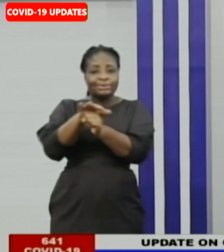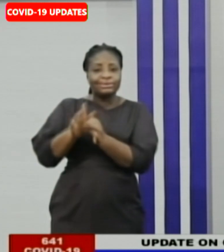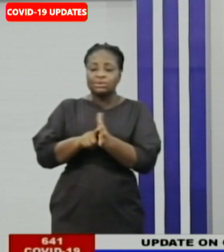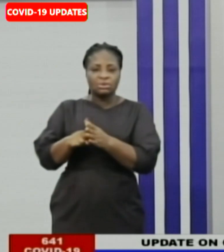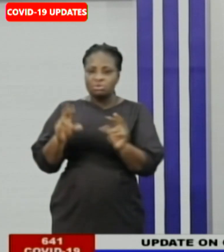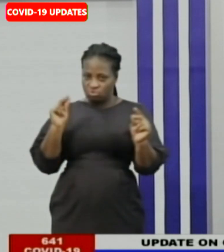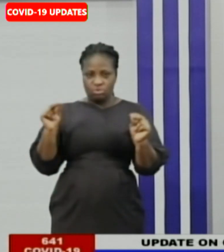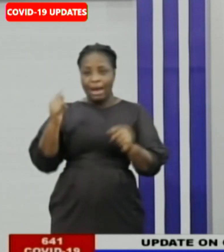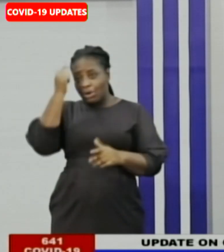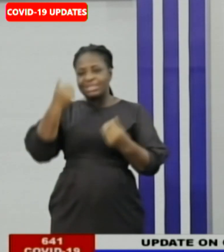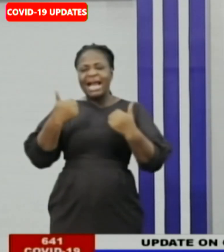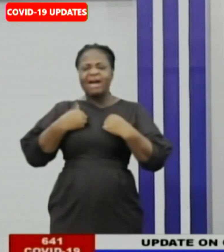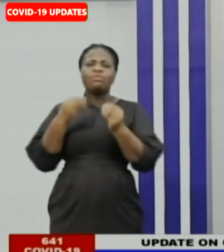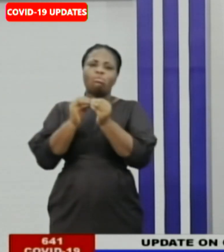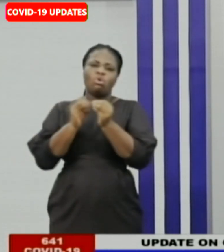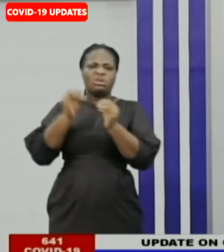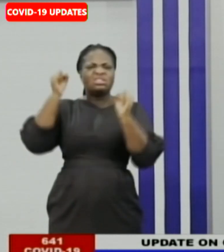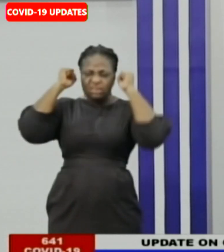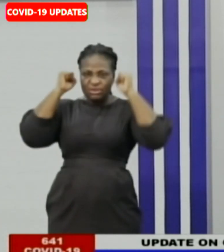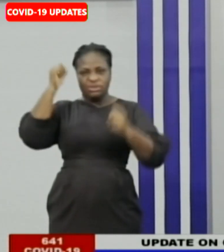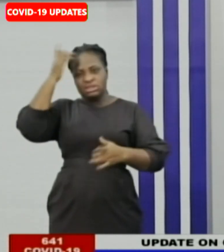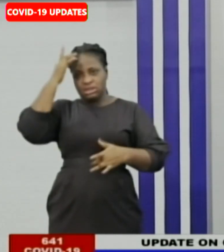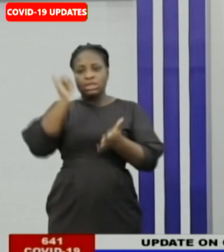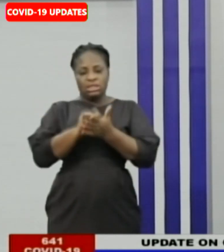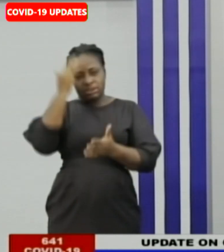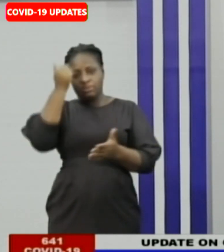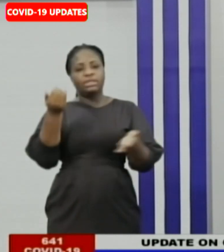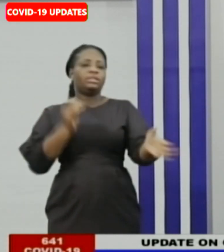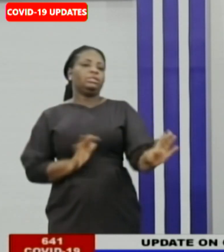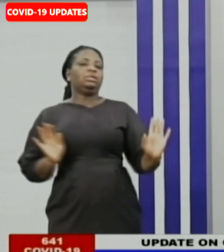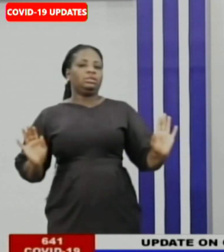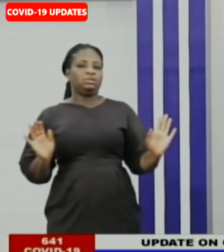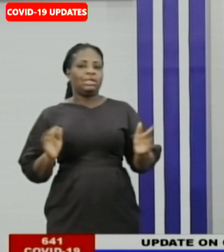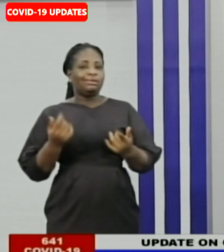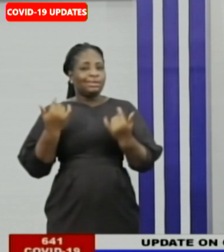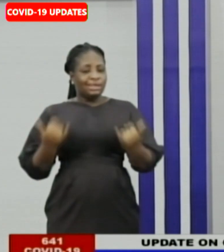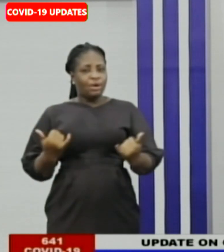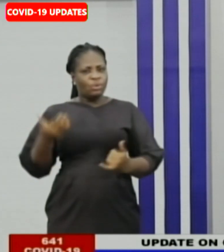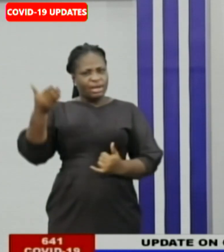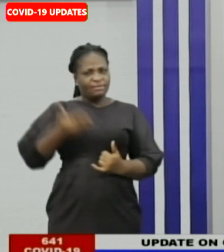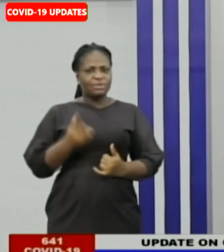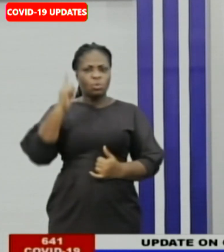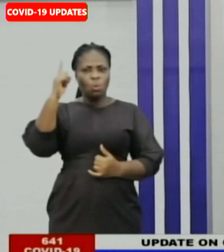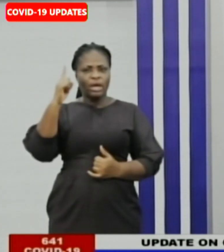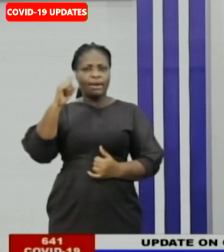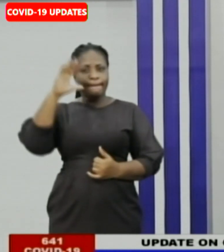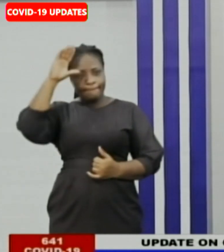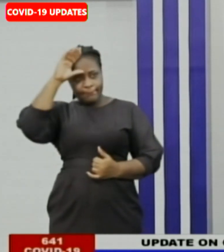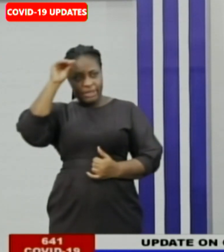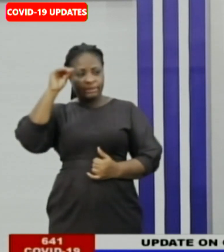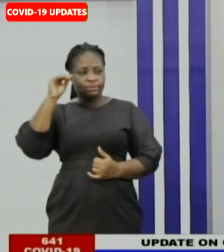recover. Later this morning, we'll invite one gentleman